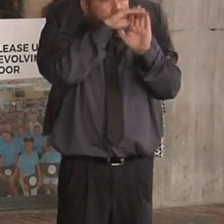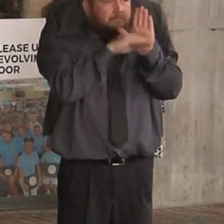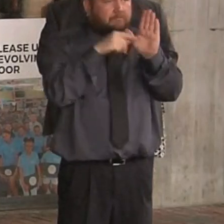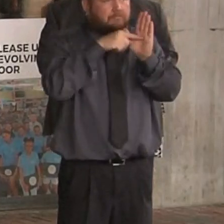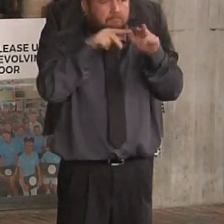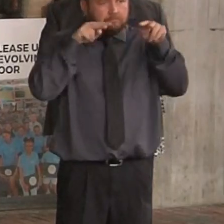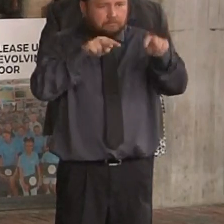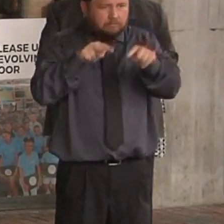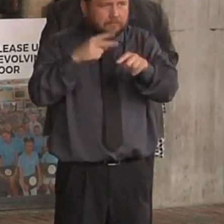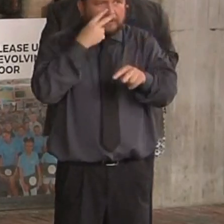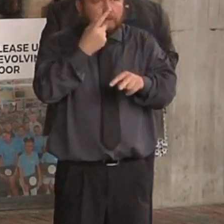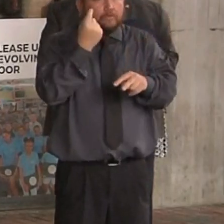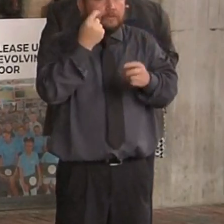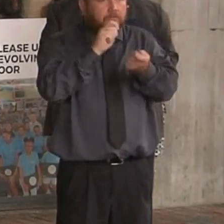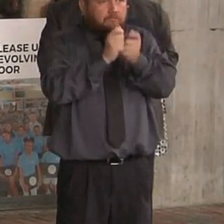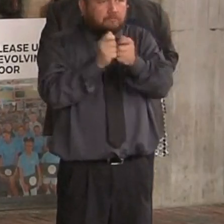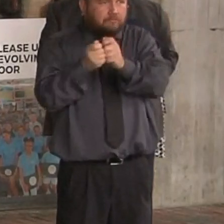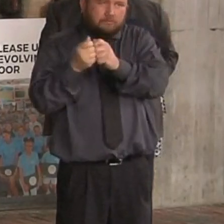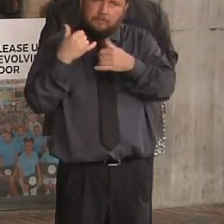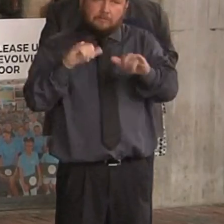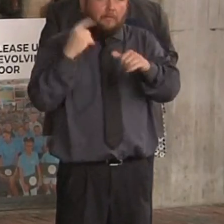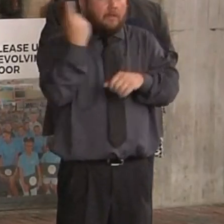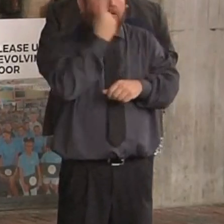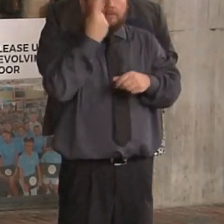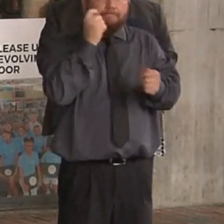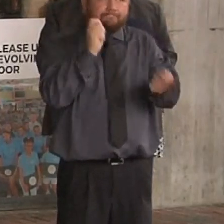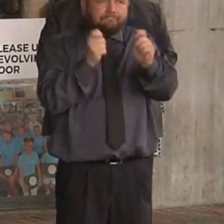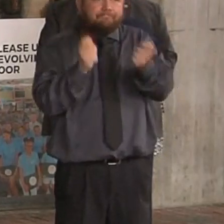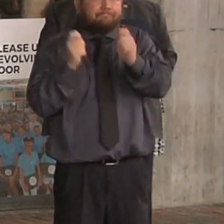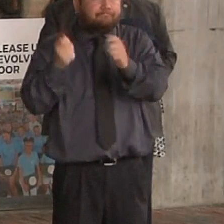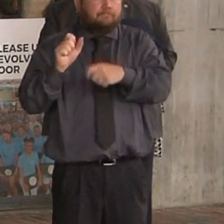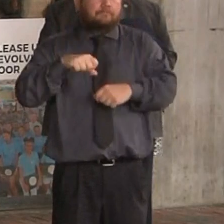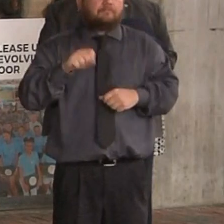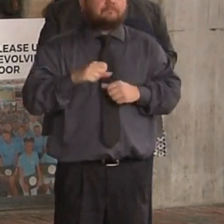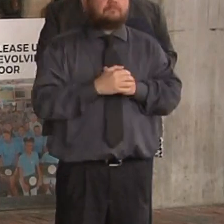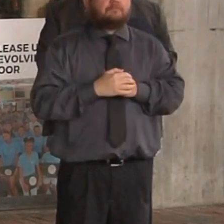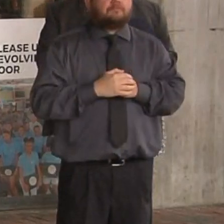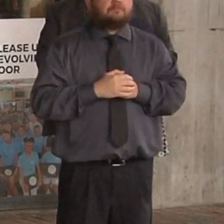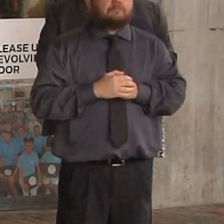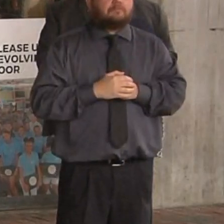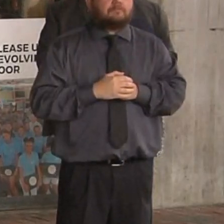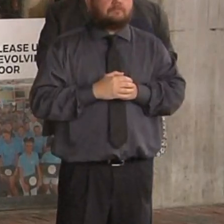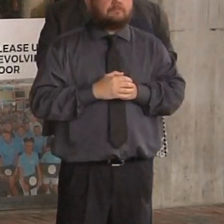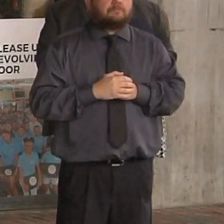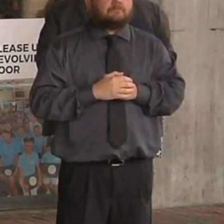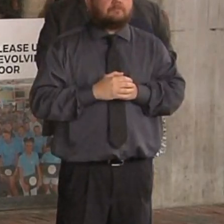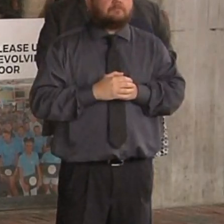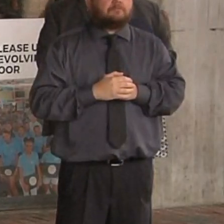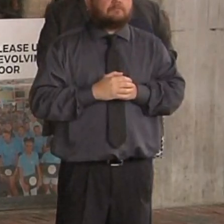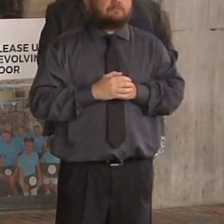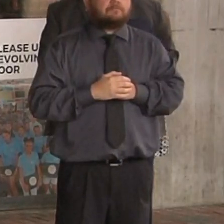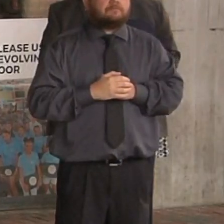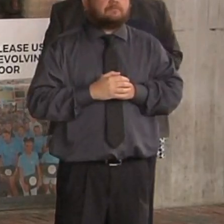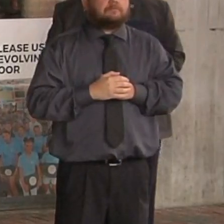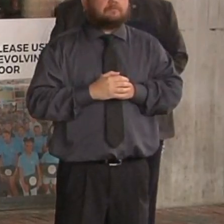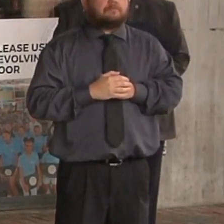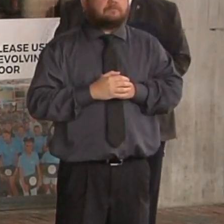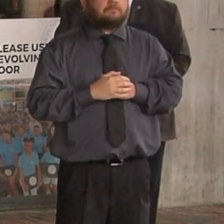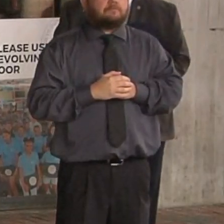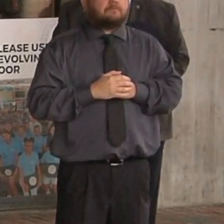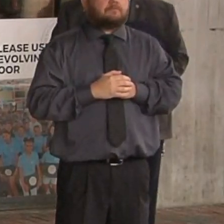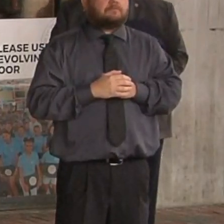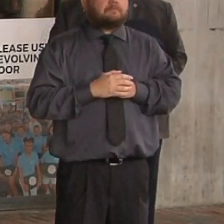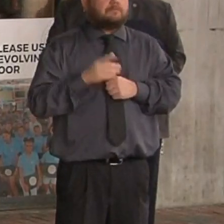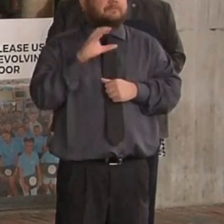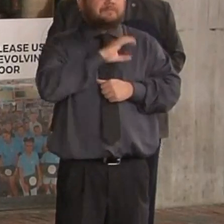about it. And this task force that we're putting together is going to be an outside independent task force that's going to be looking at the policies in the police department